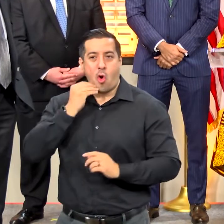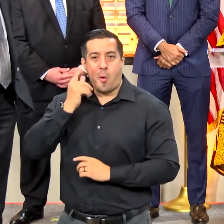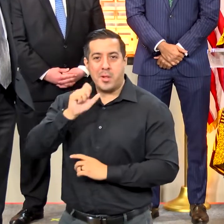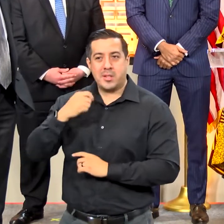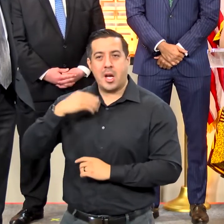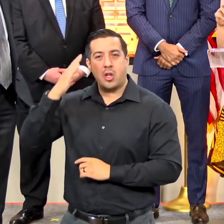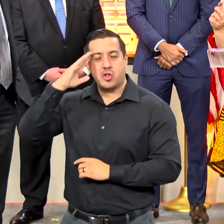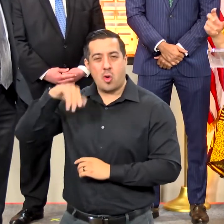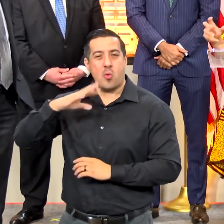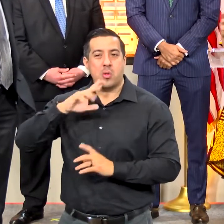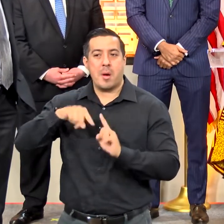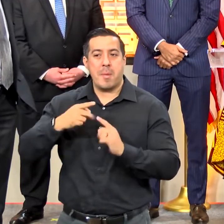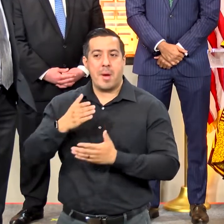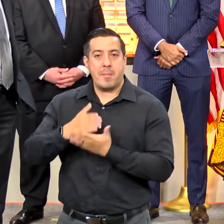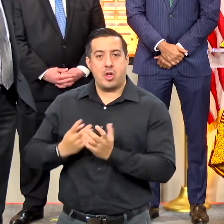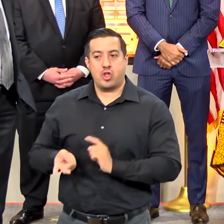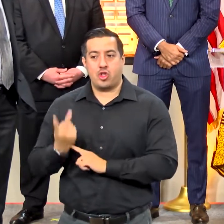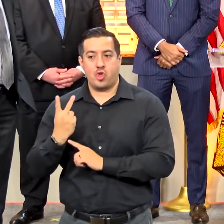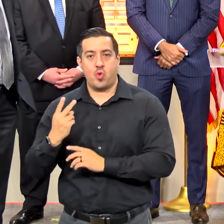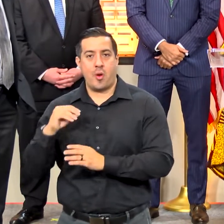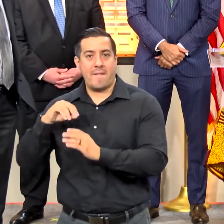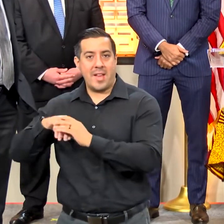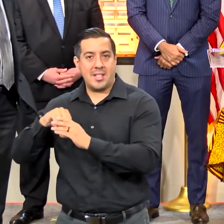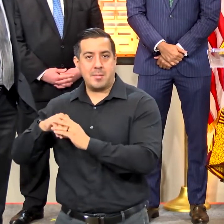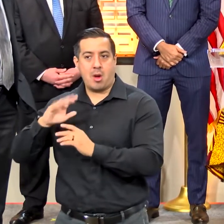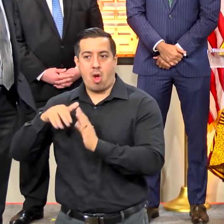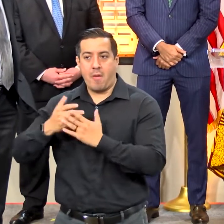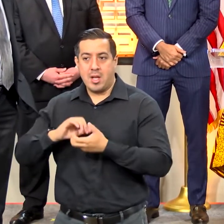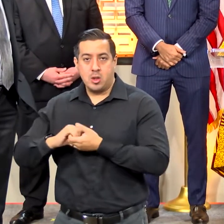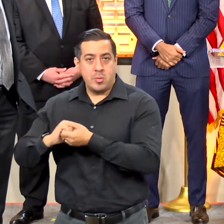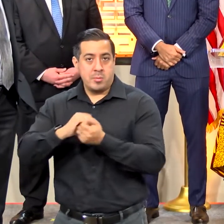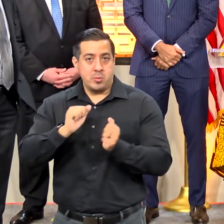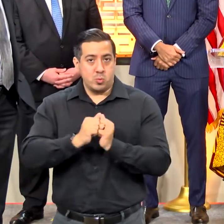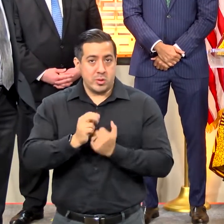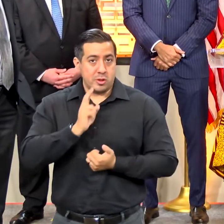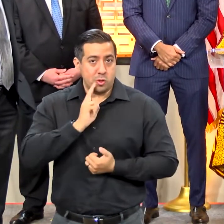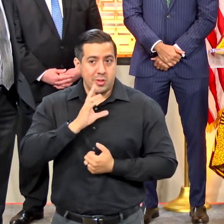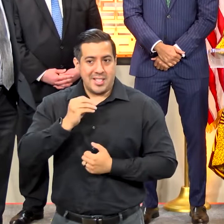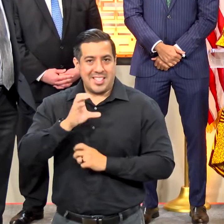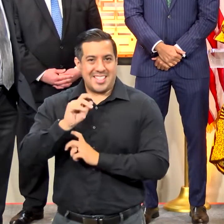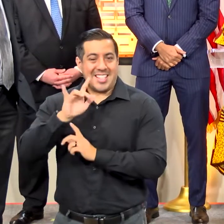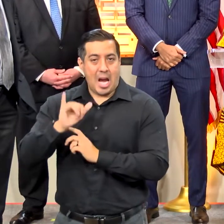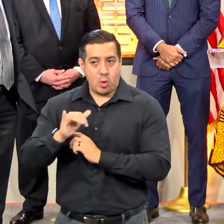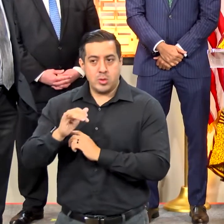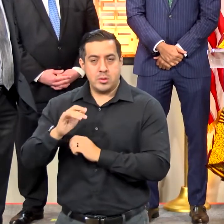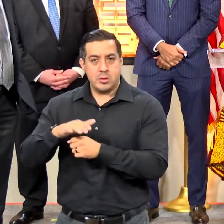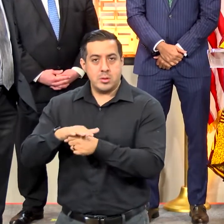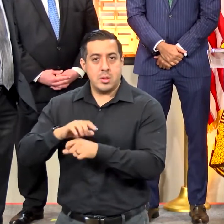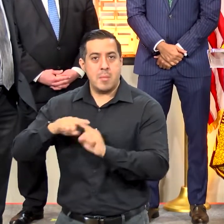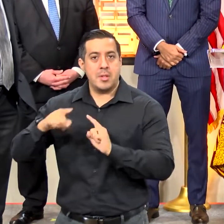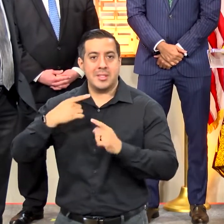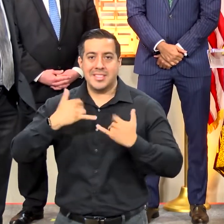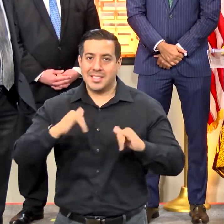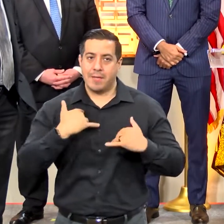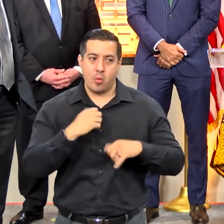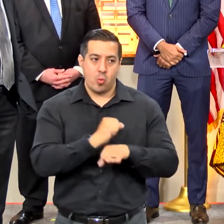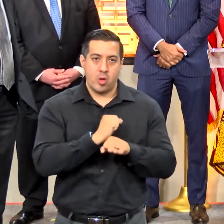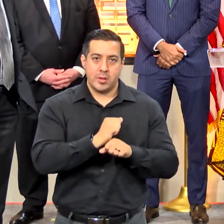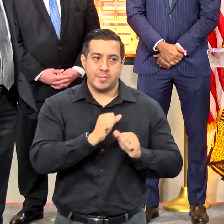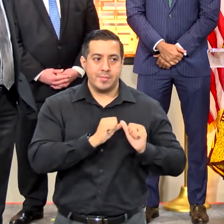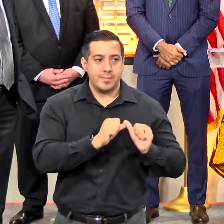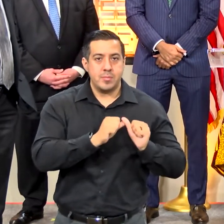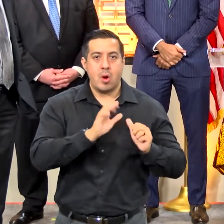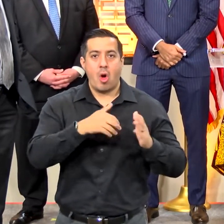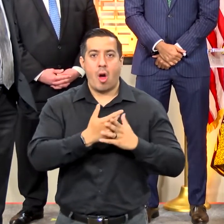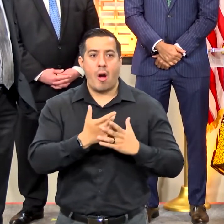about the phenomenal Phase 2 investment around the collaboration with the city and county. But there is work that continues to happen to